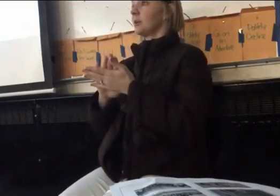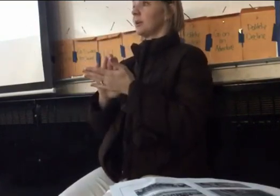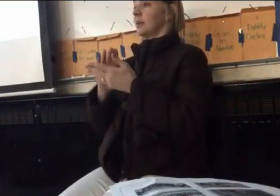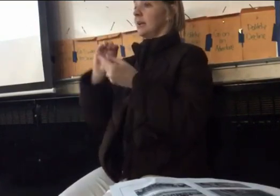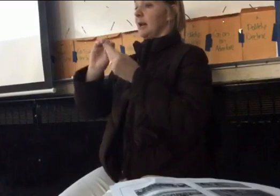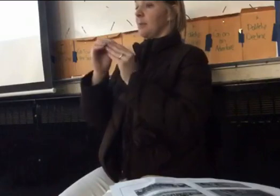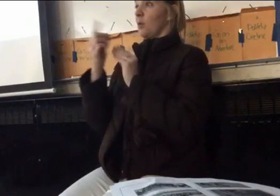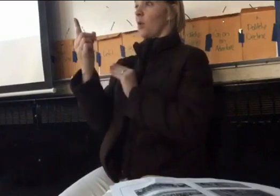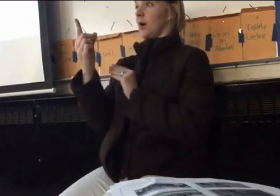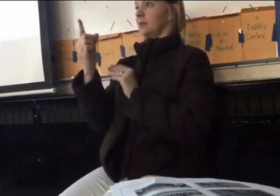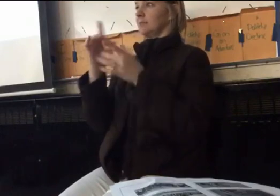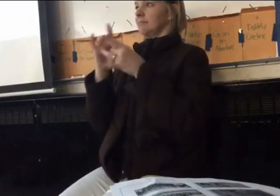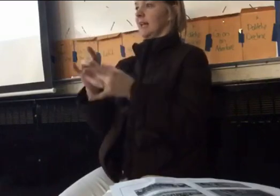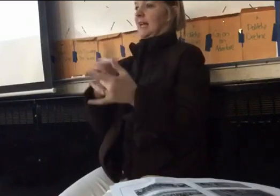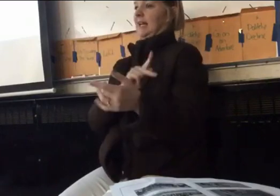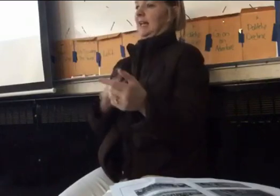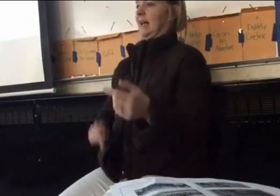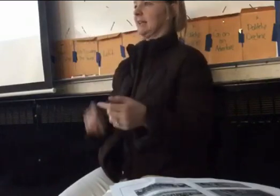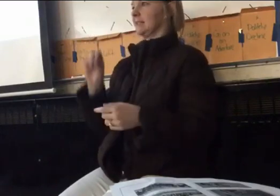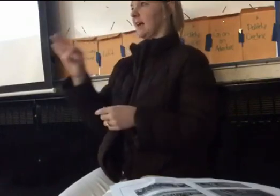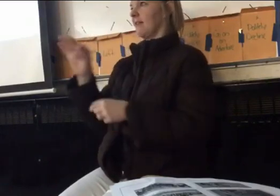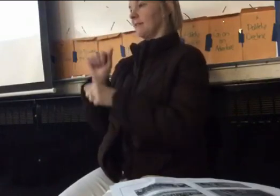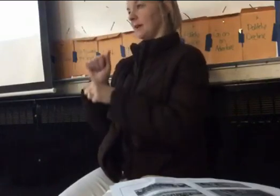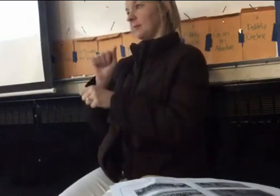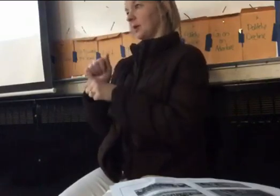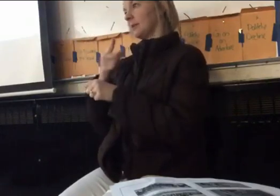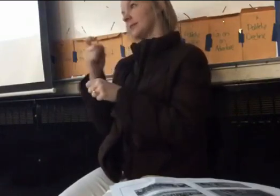which makes sense, it's the labor union.